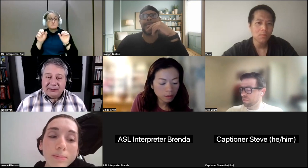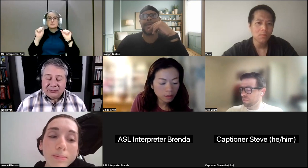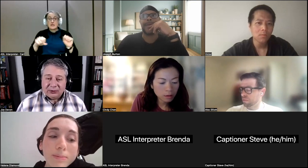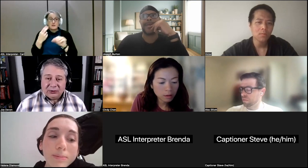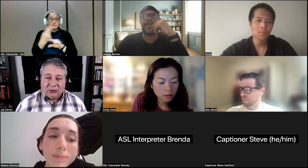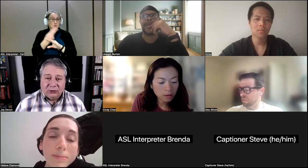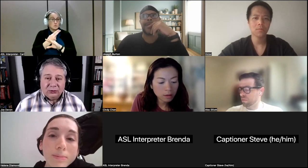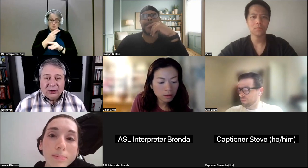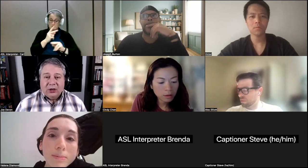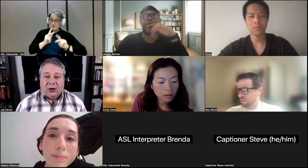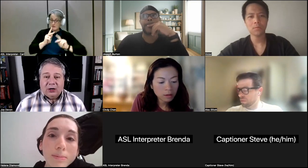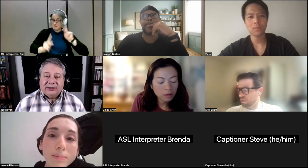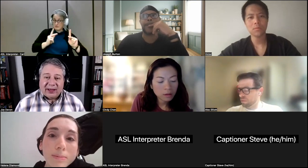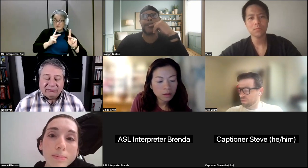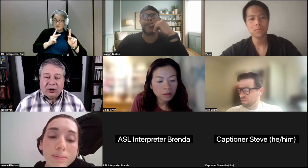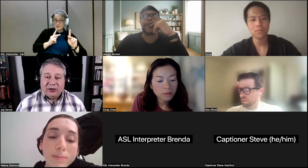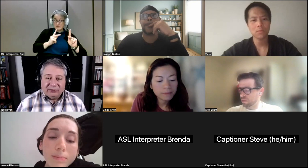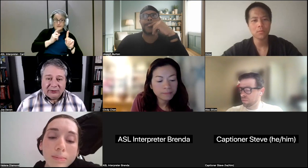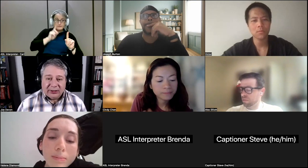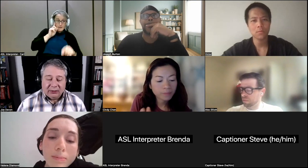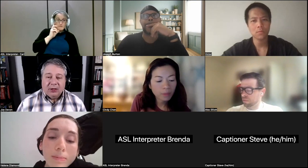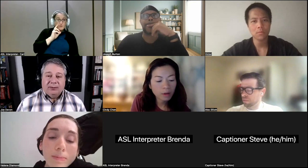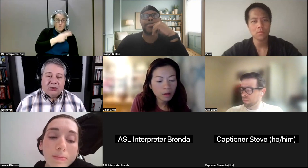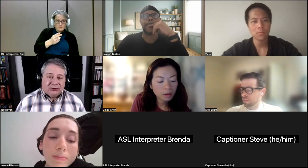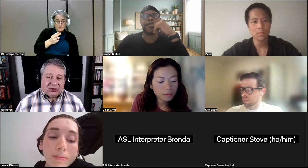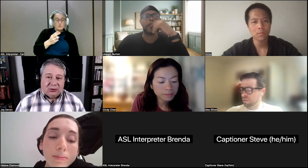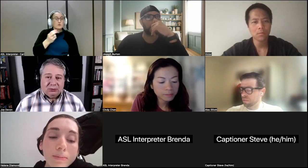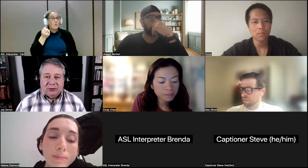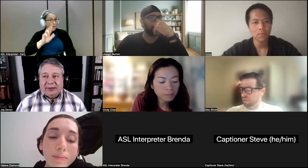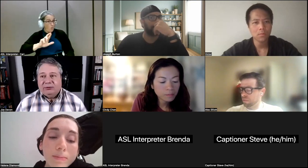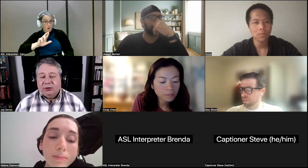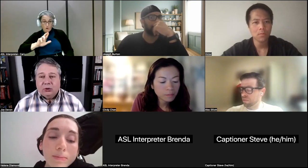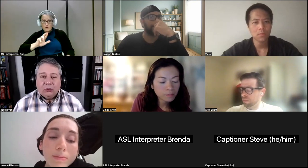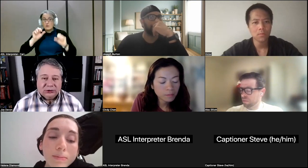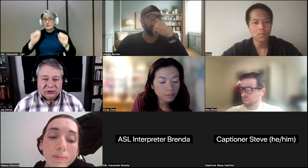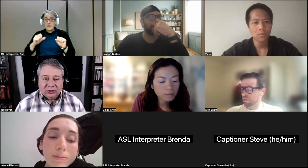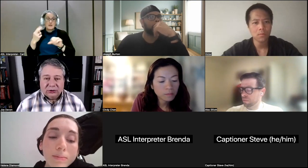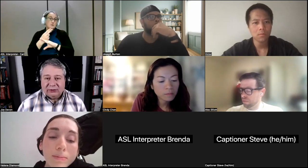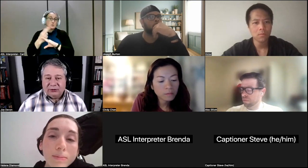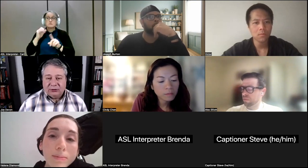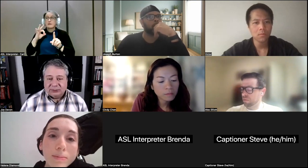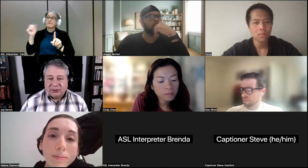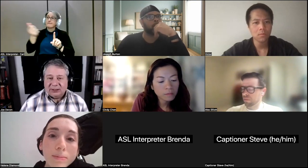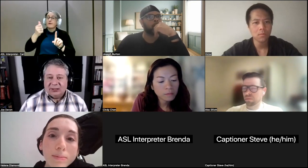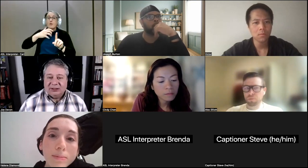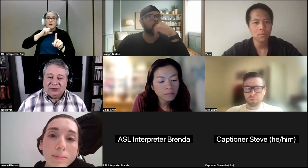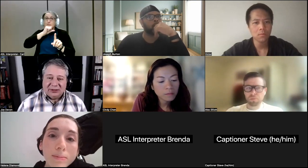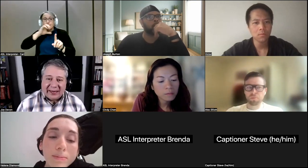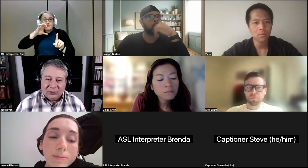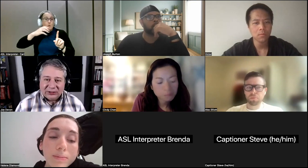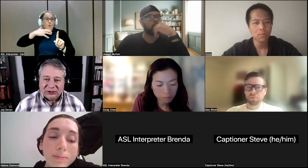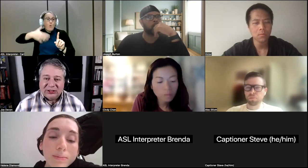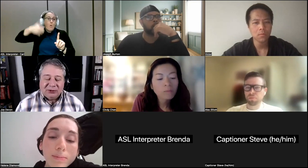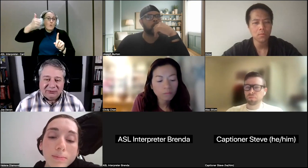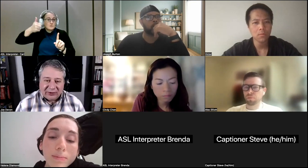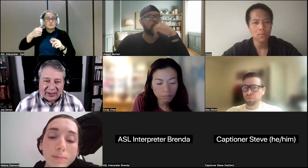by people who are deaf or hard of hearing, but also if you're older, if you speak a different